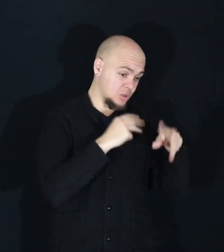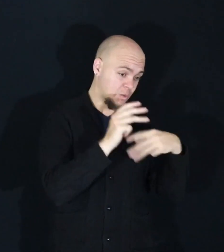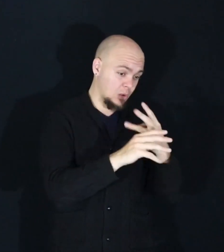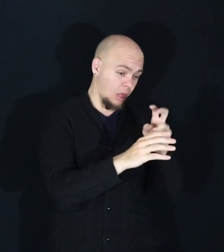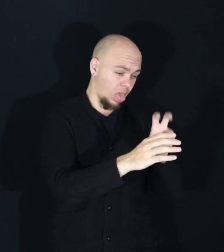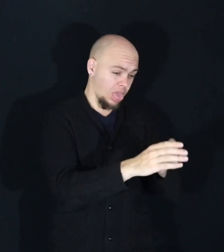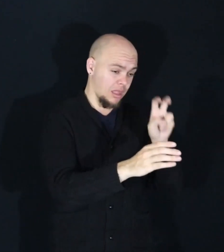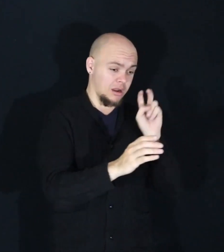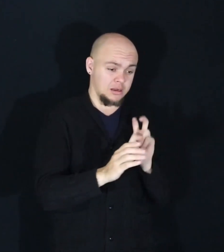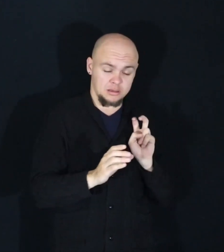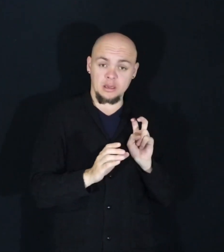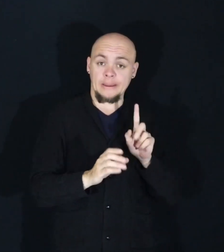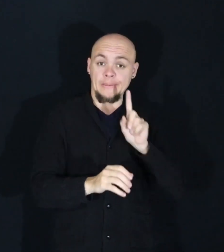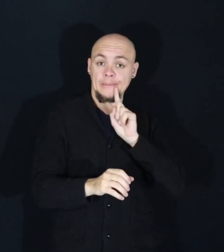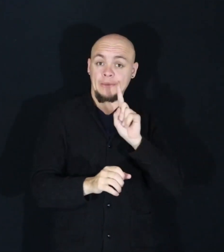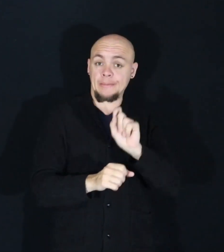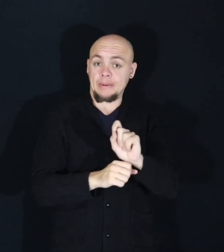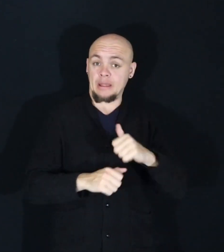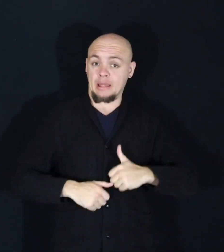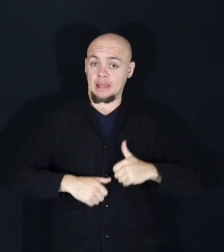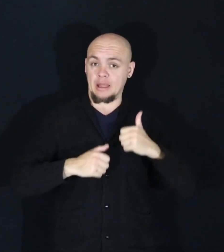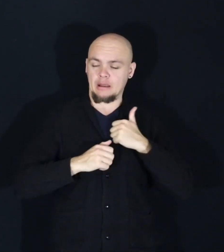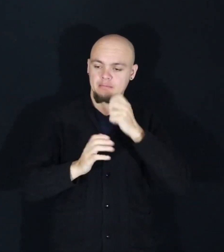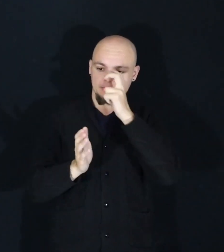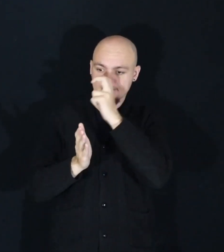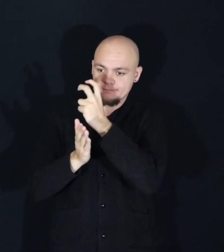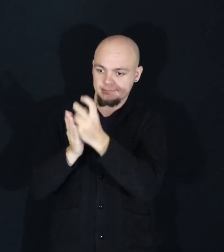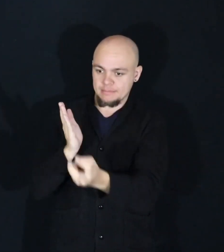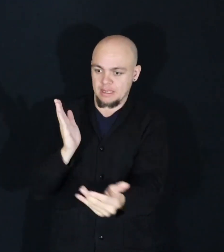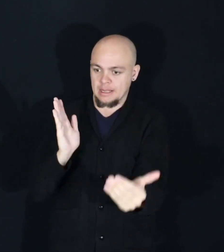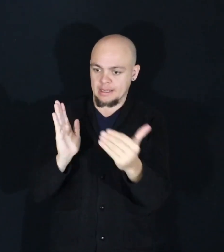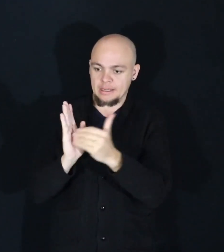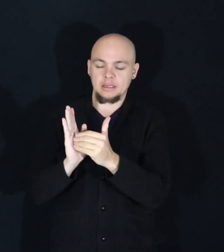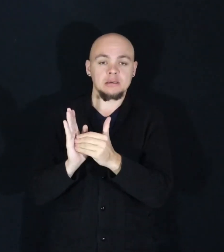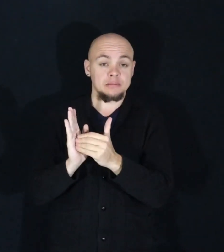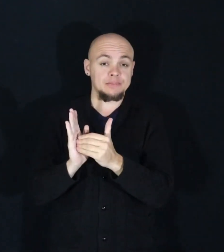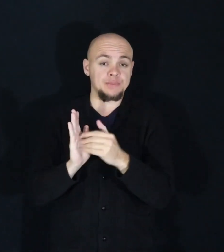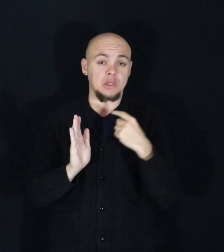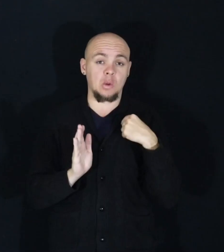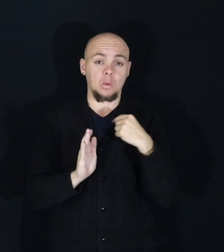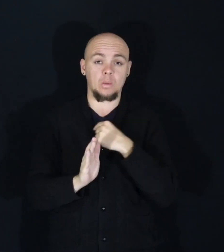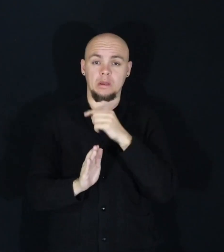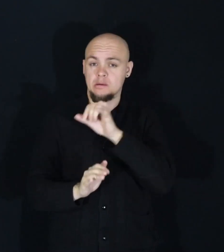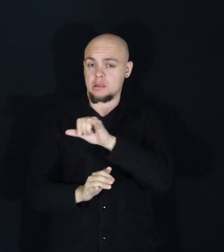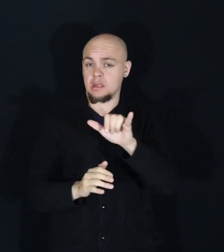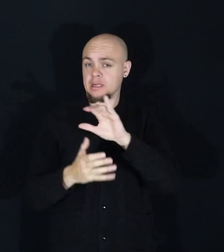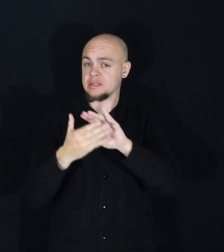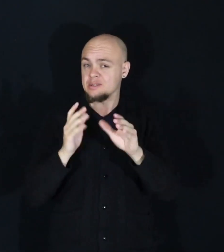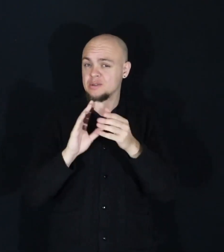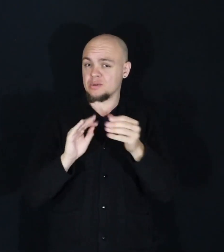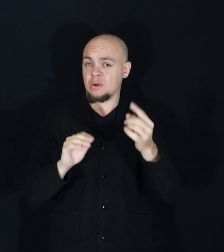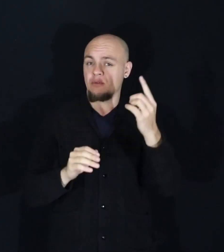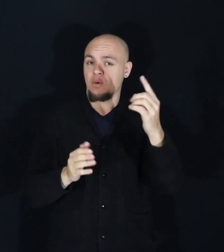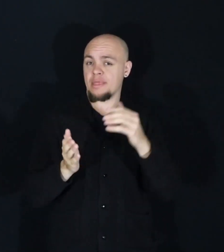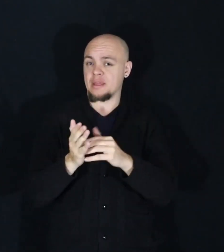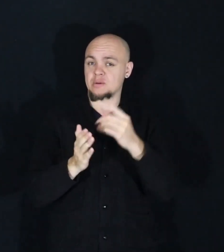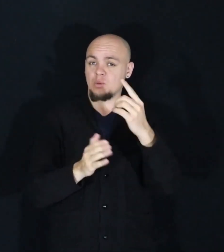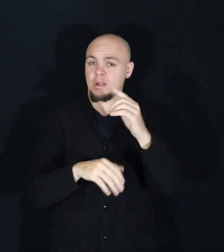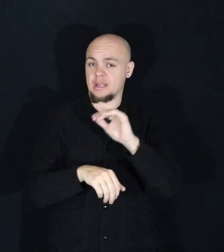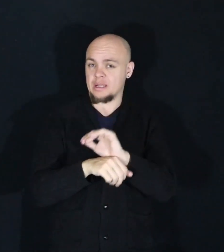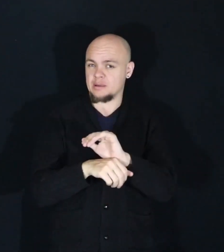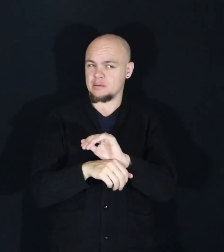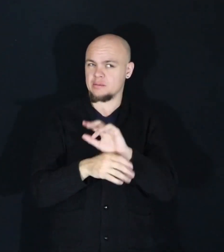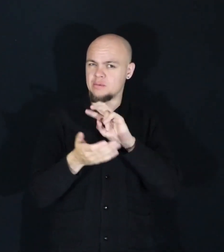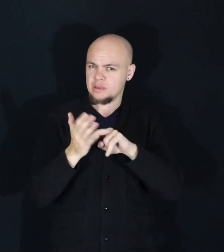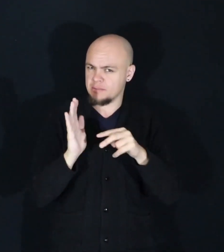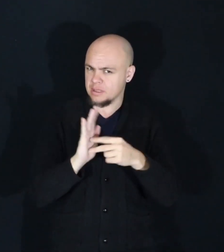immerse ourselves back into our own lives. In a sense, we are like the story of 1001 Nights. Now, what I mean